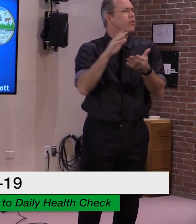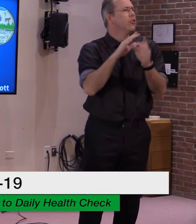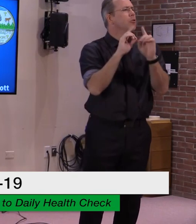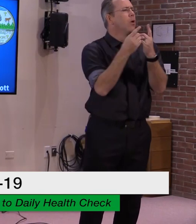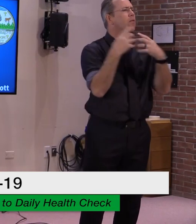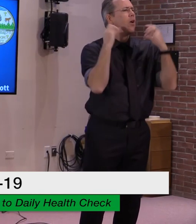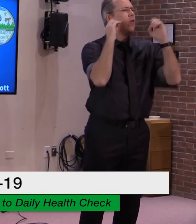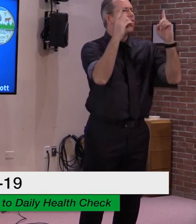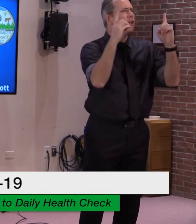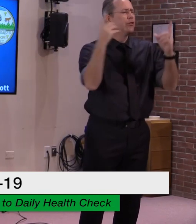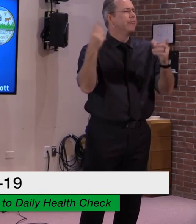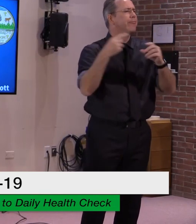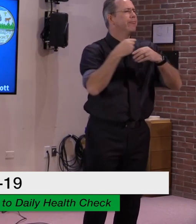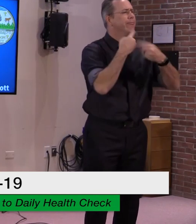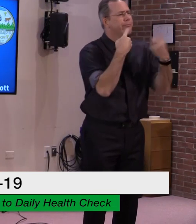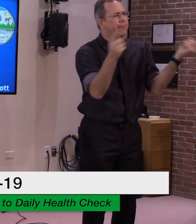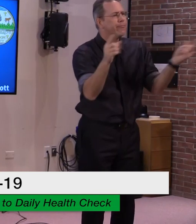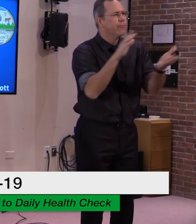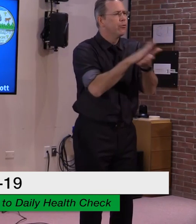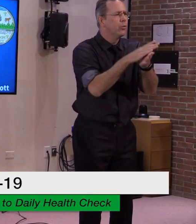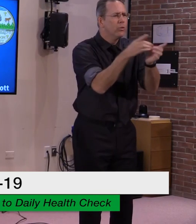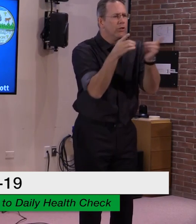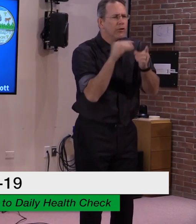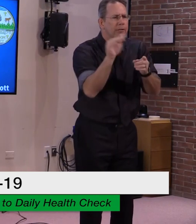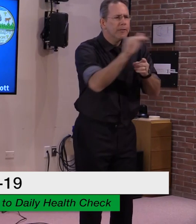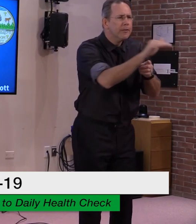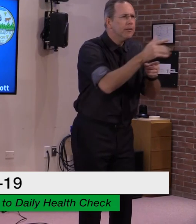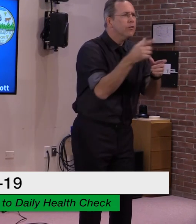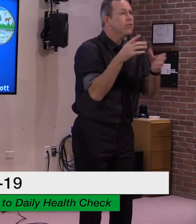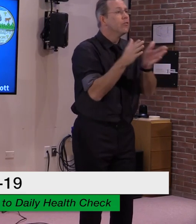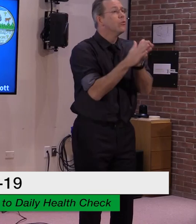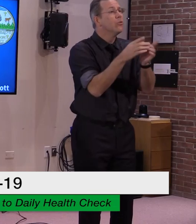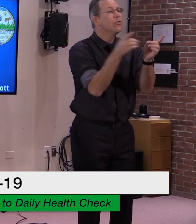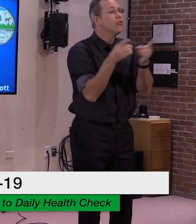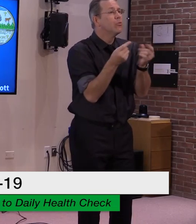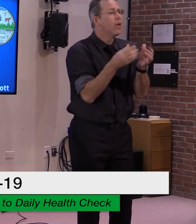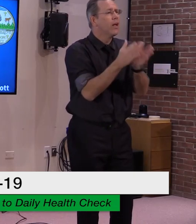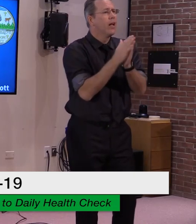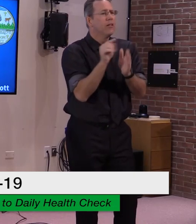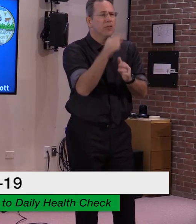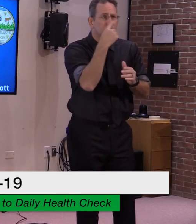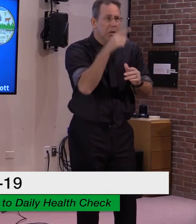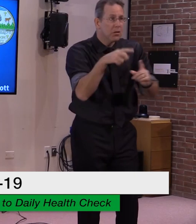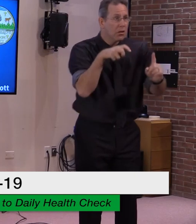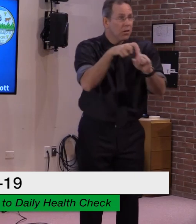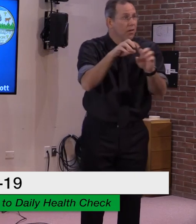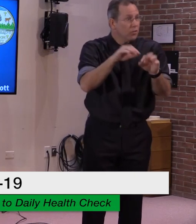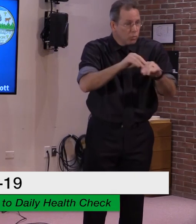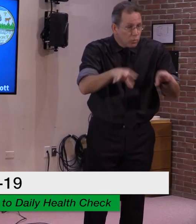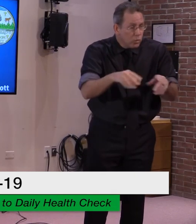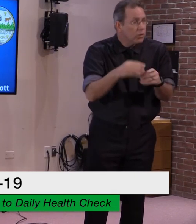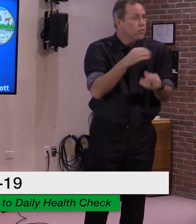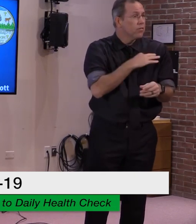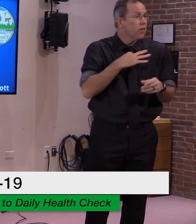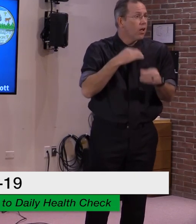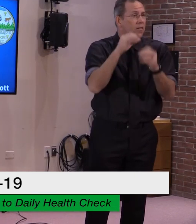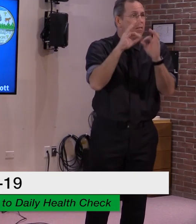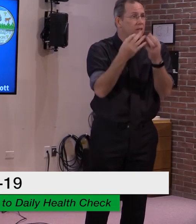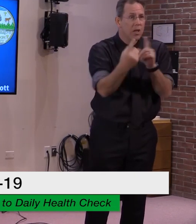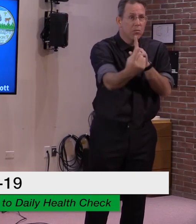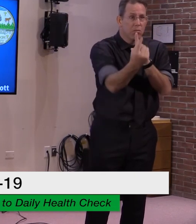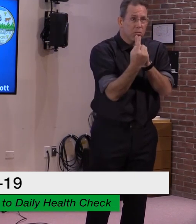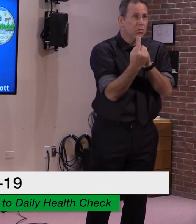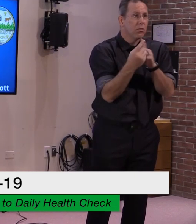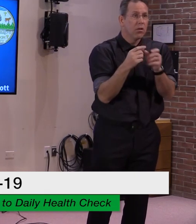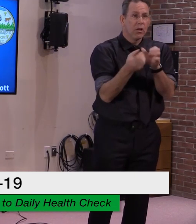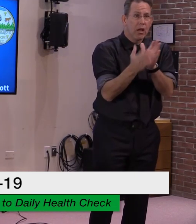gatherings as part of the daily health check and if the answer is yes they'll need to transition to remote learning for 14